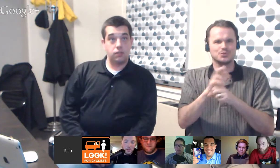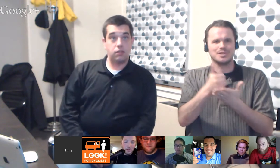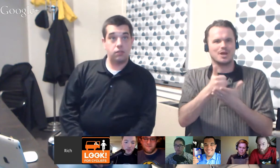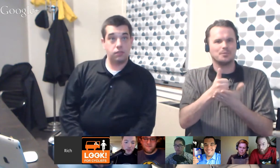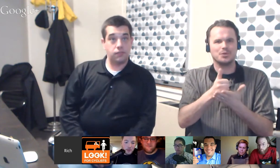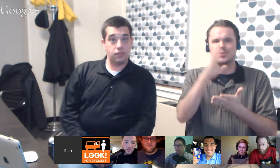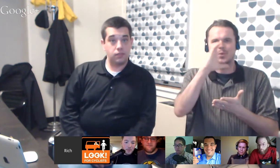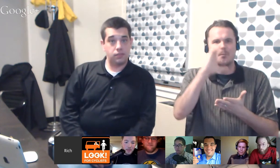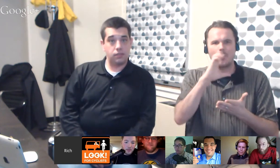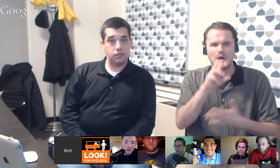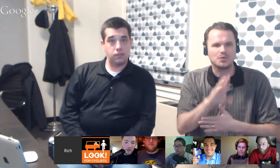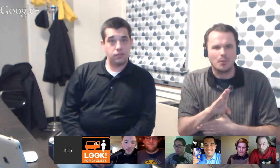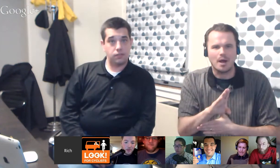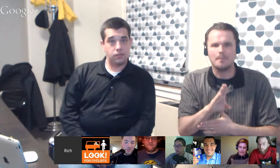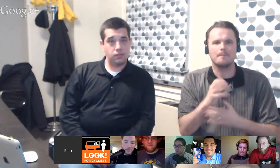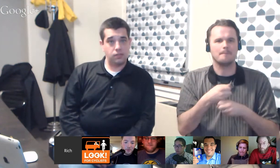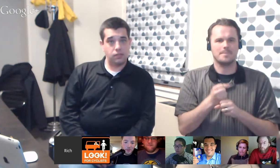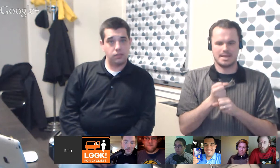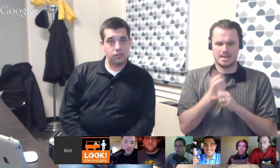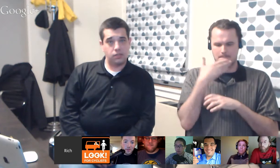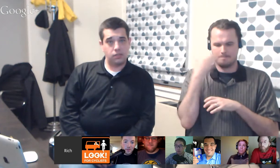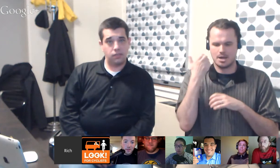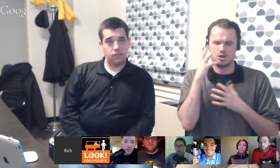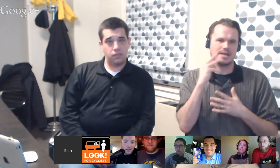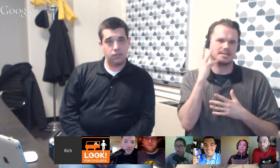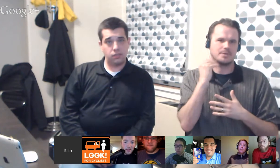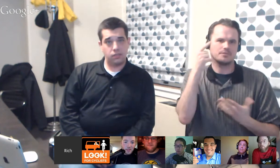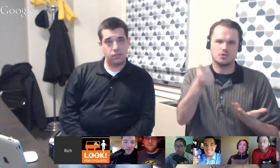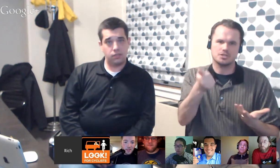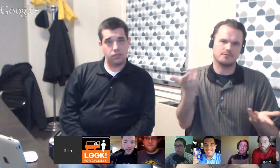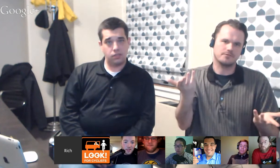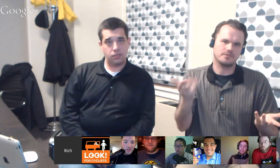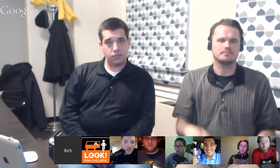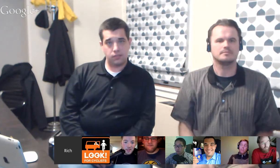web and make it a better experience for yourself?